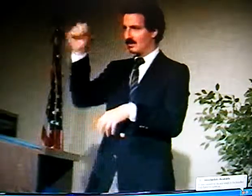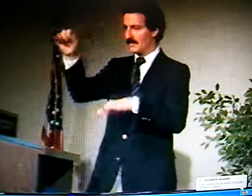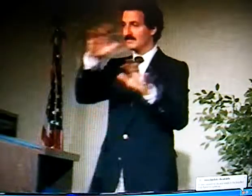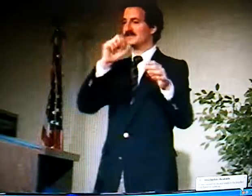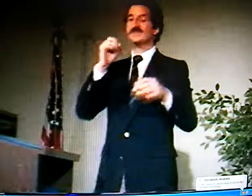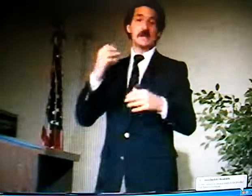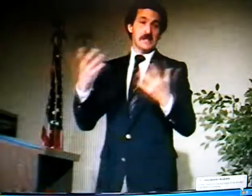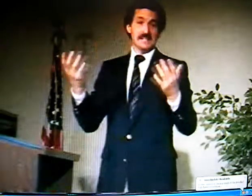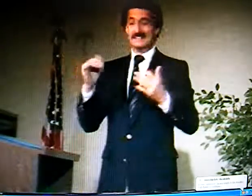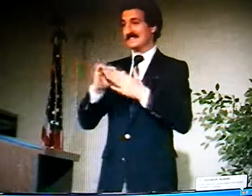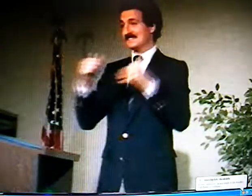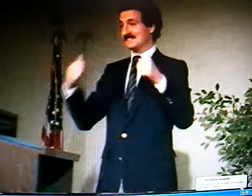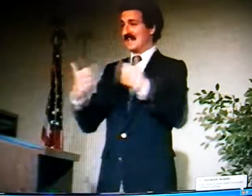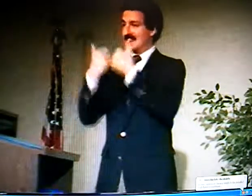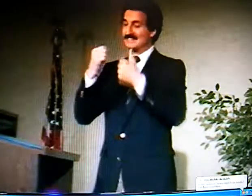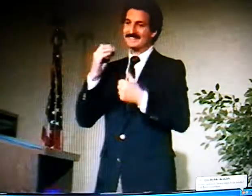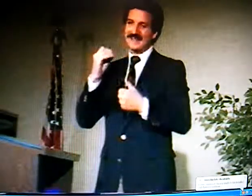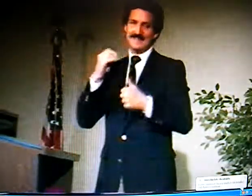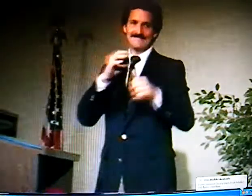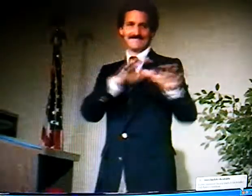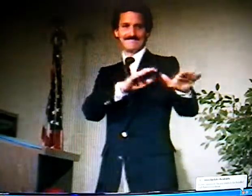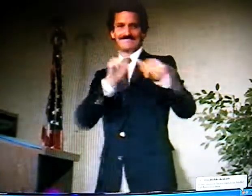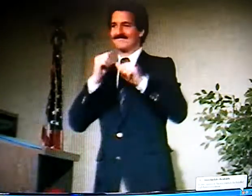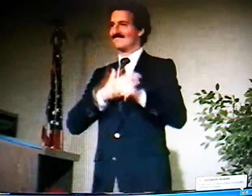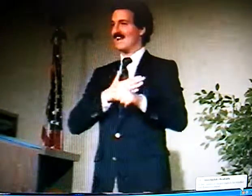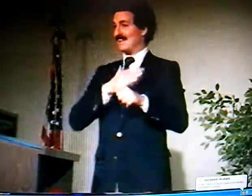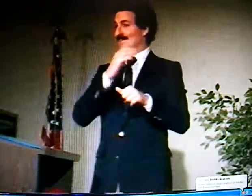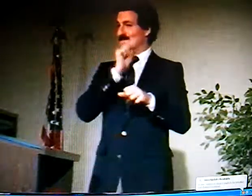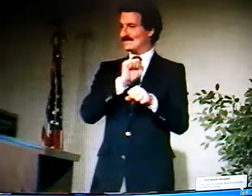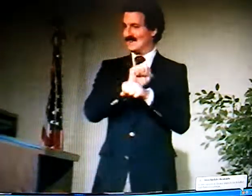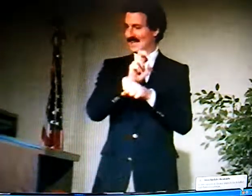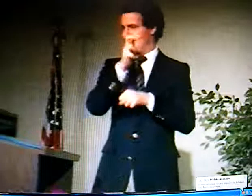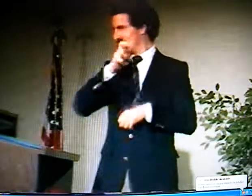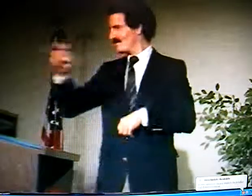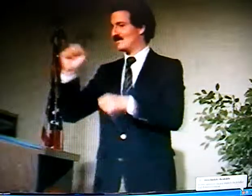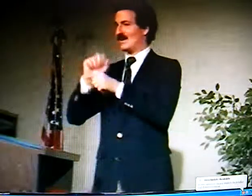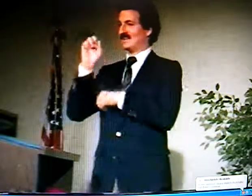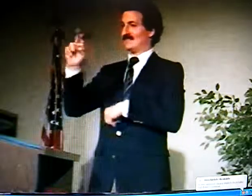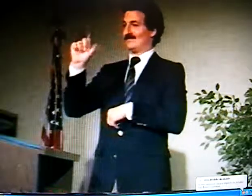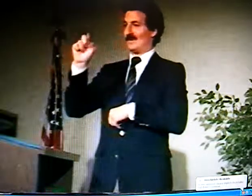So I went to different schools and I met with them, and I enjoyed the challenge.